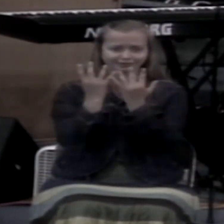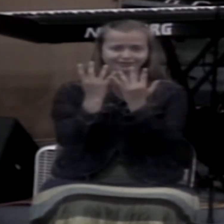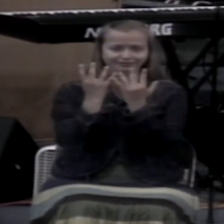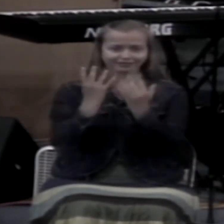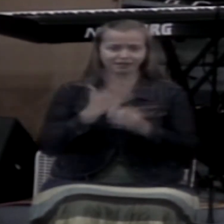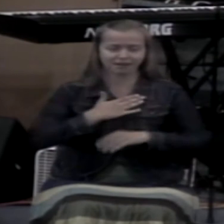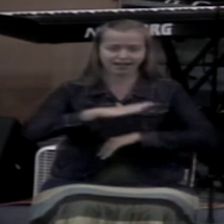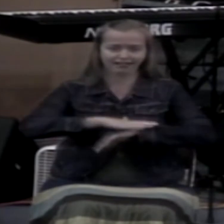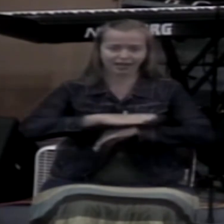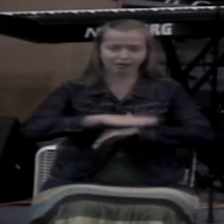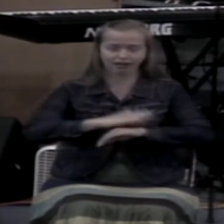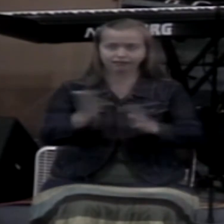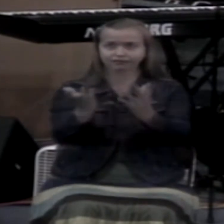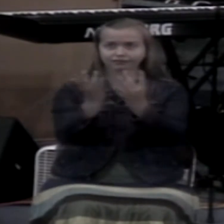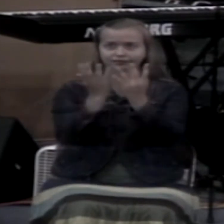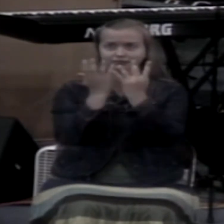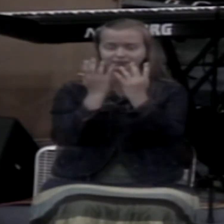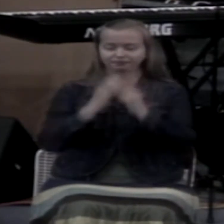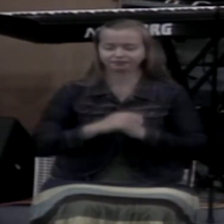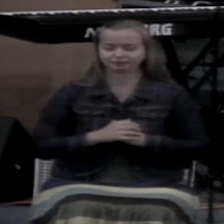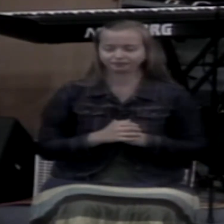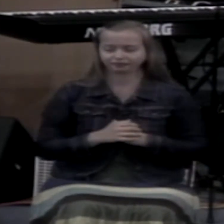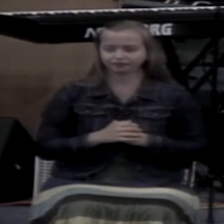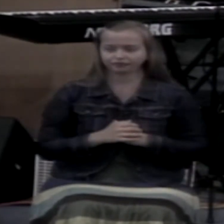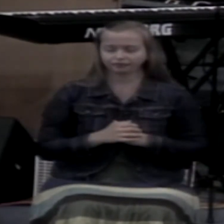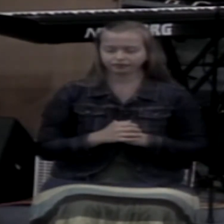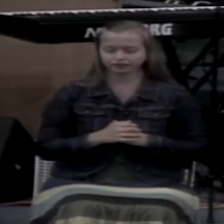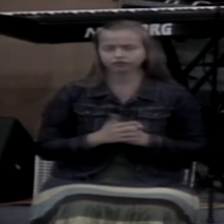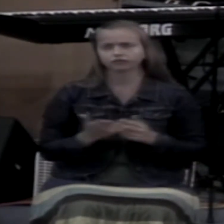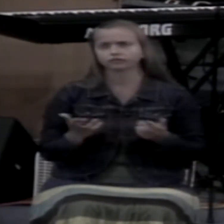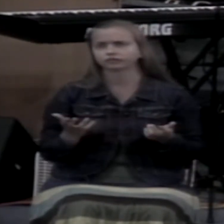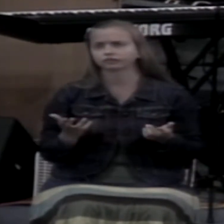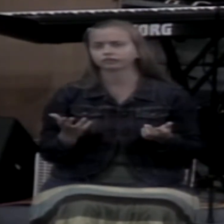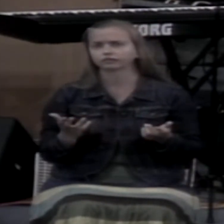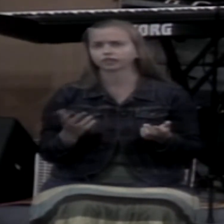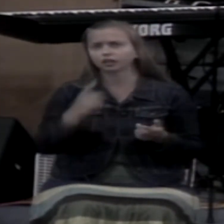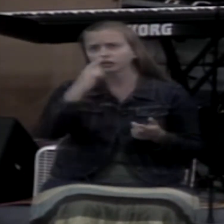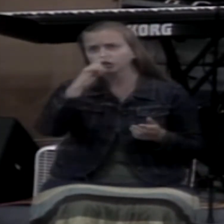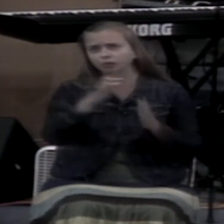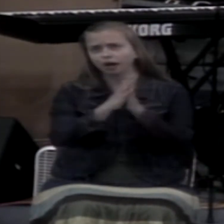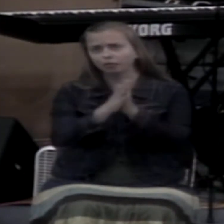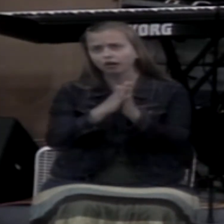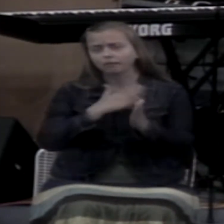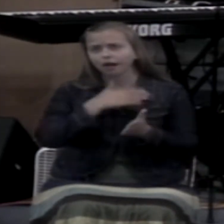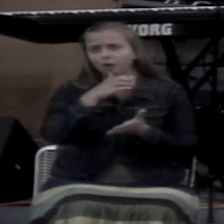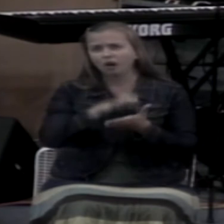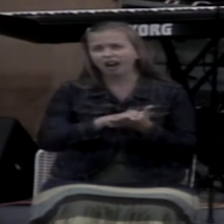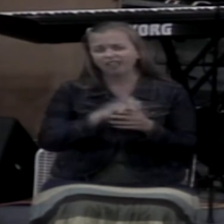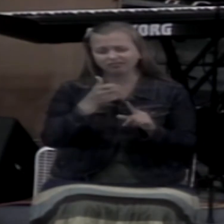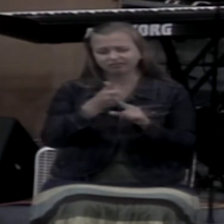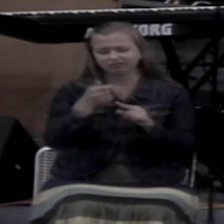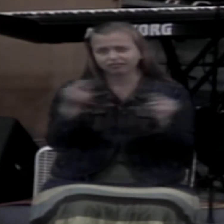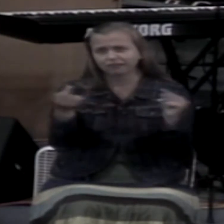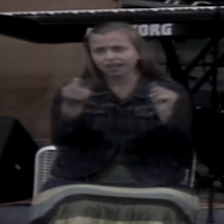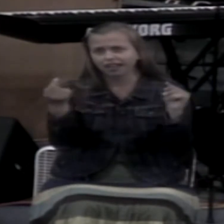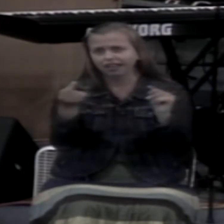I asked him, I said, "Would you pray for Darlene? She's in a lot of pain." I didn't know that